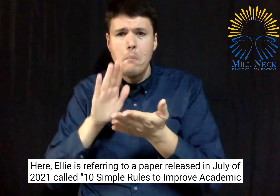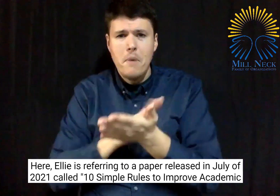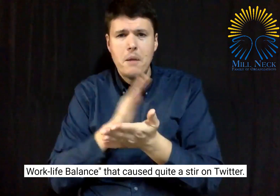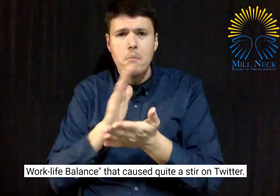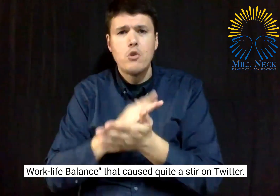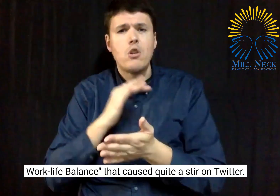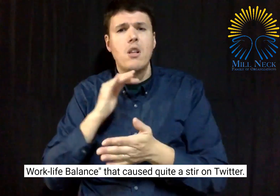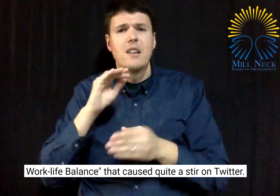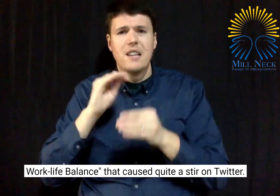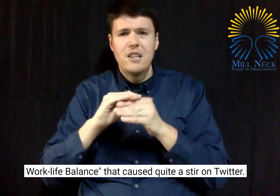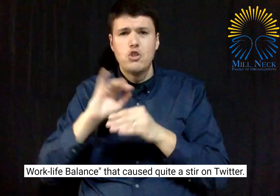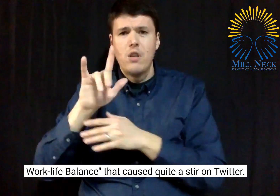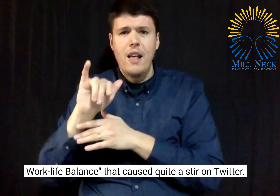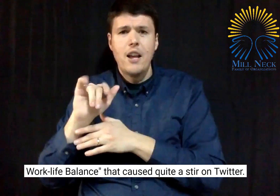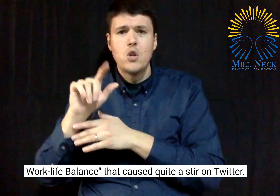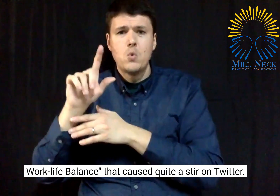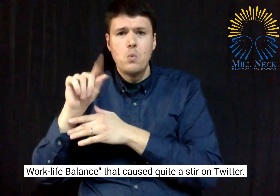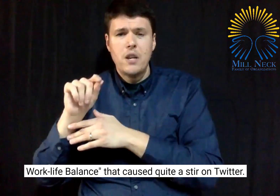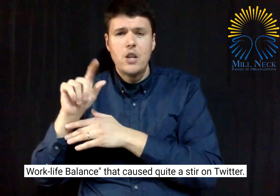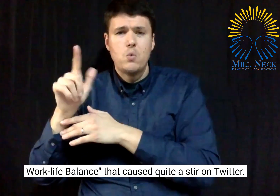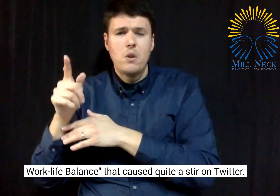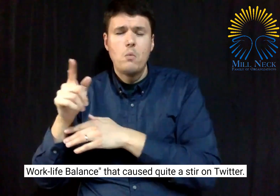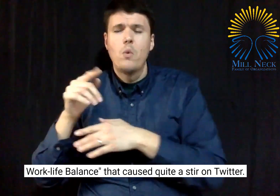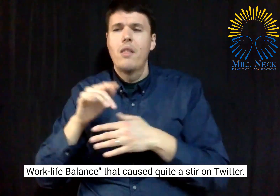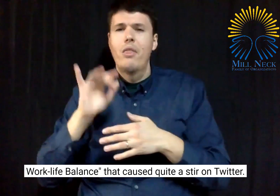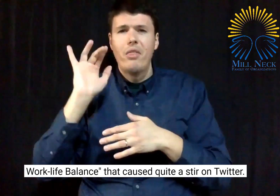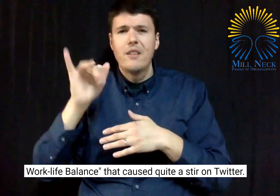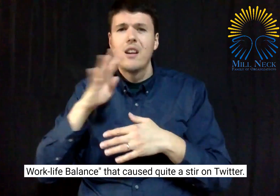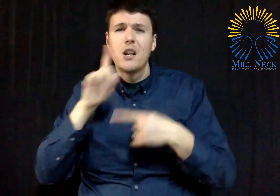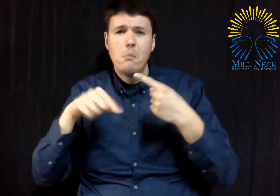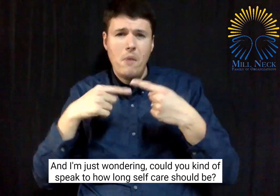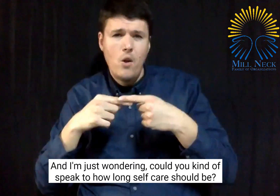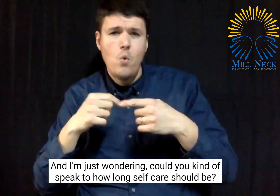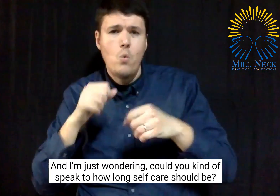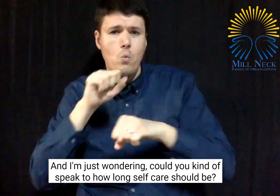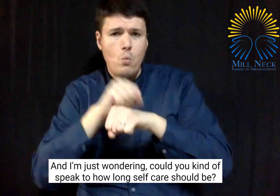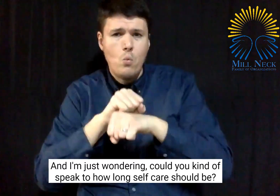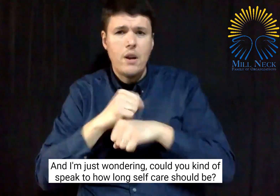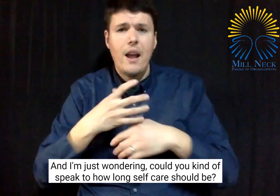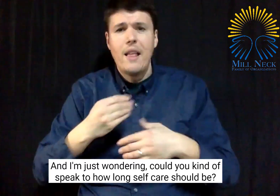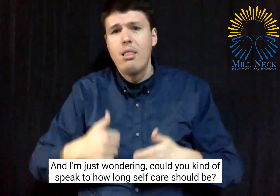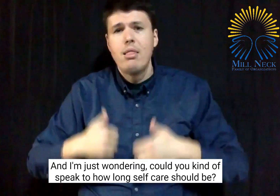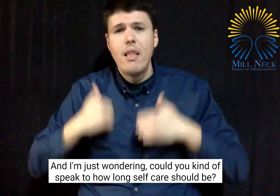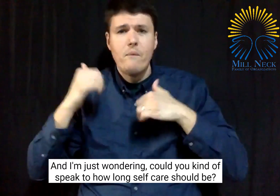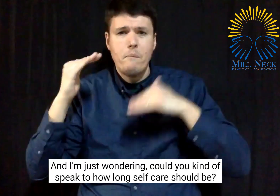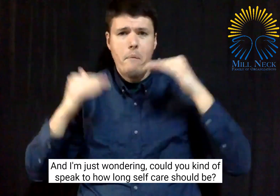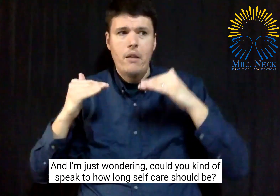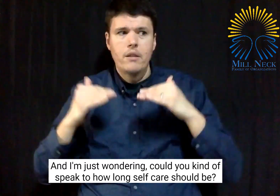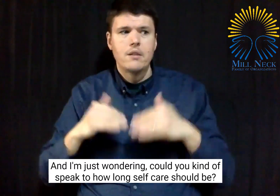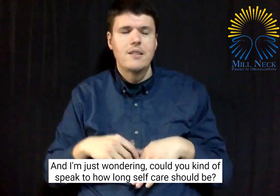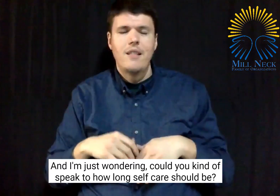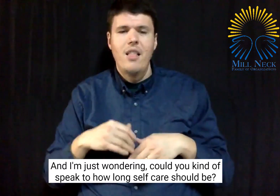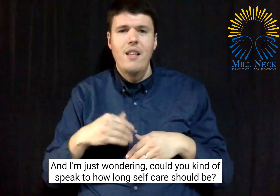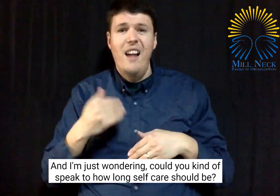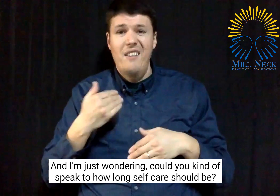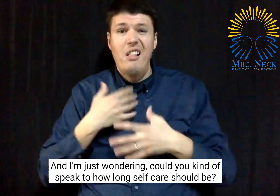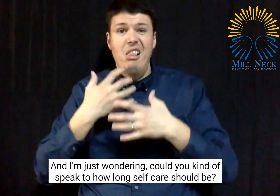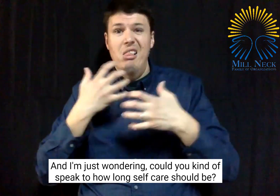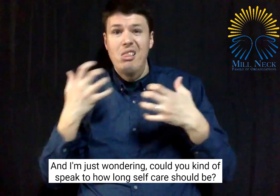Academic Work-Life Balance that caused quite a stir on Twitter. And I'm just wondering, could you kind of speak to how